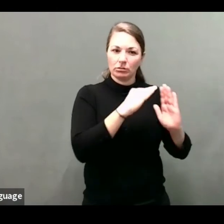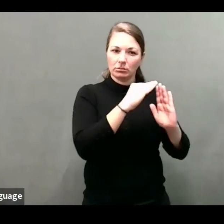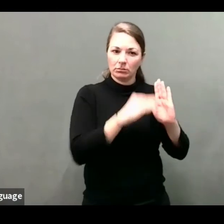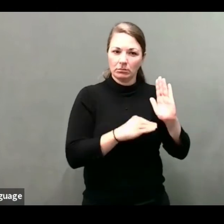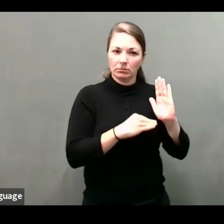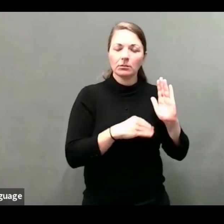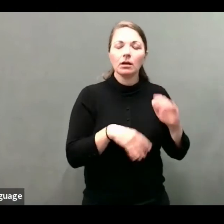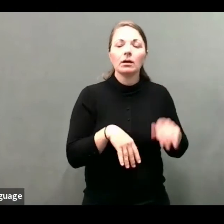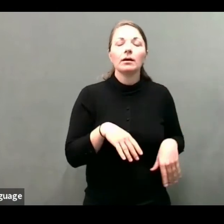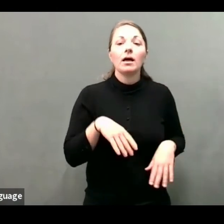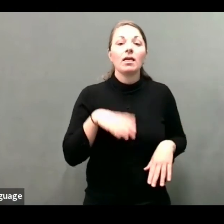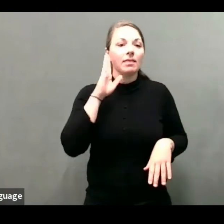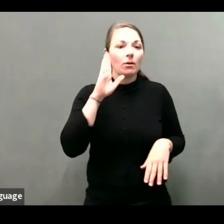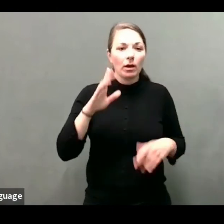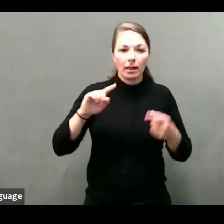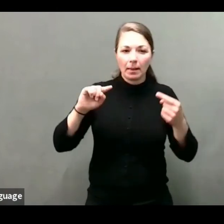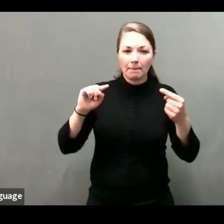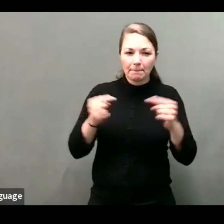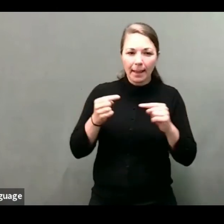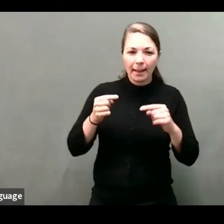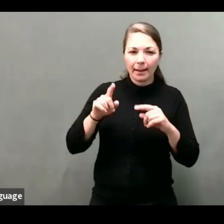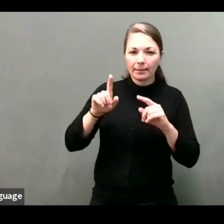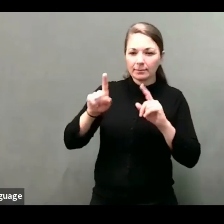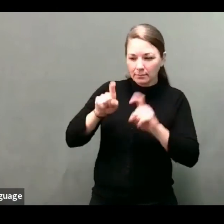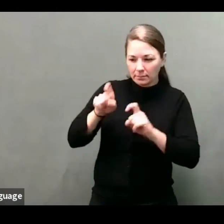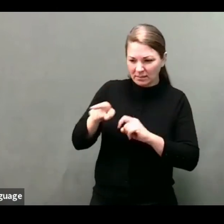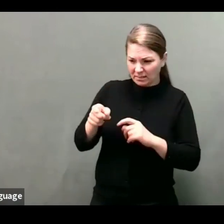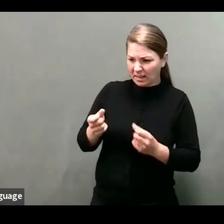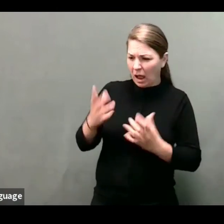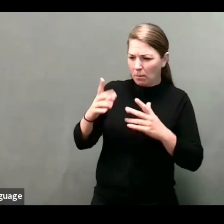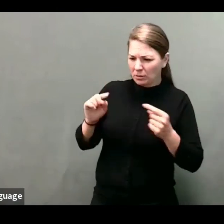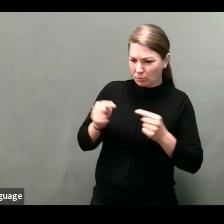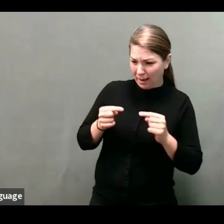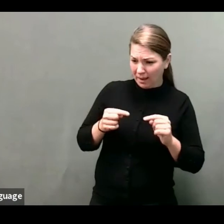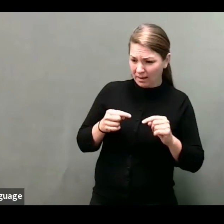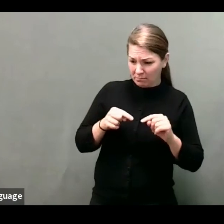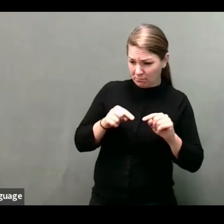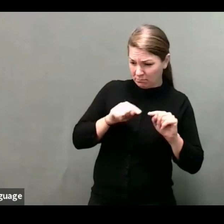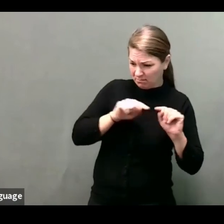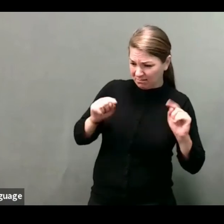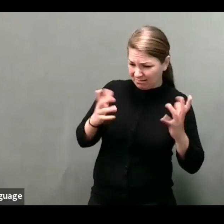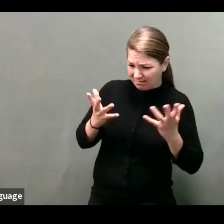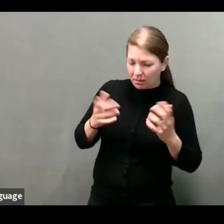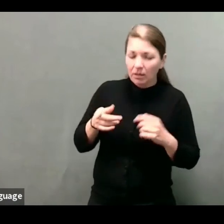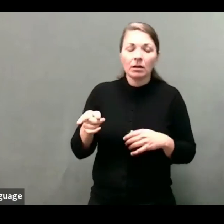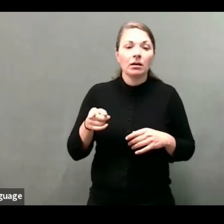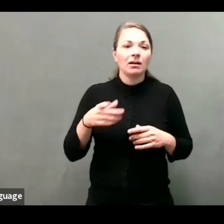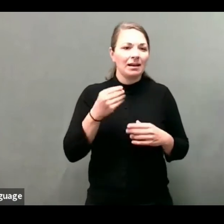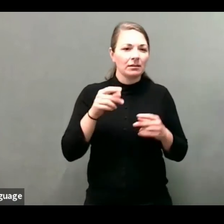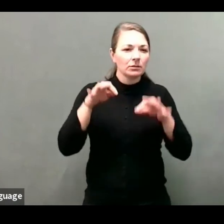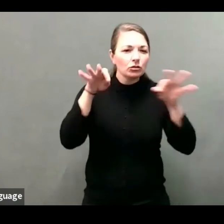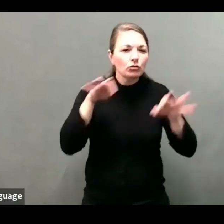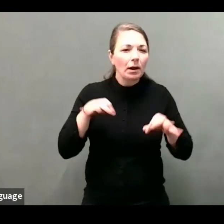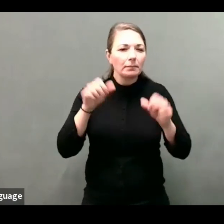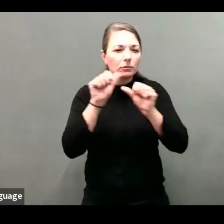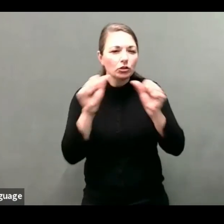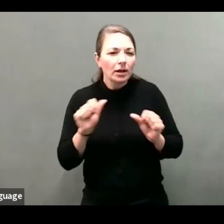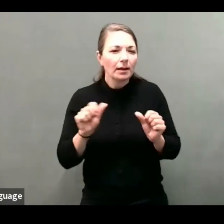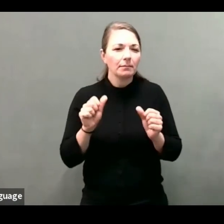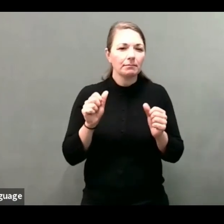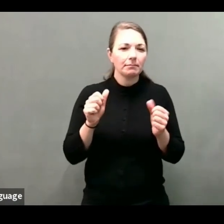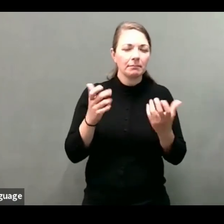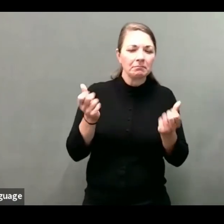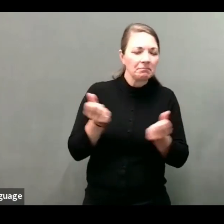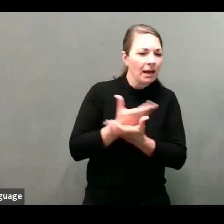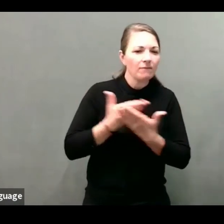describe the shape, things like that. And that is really the best way for patient injuries to be